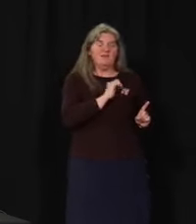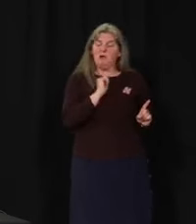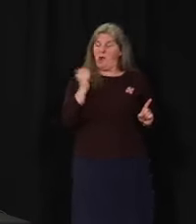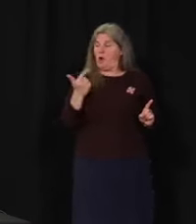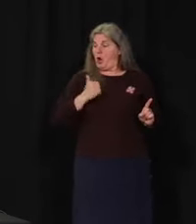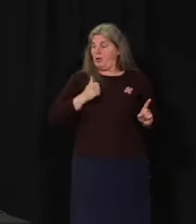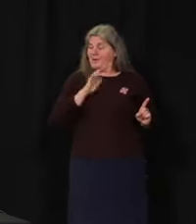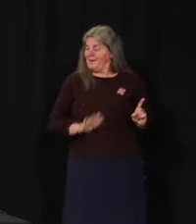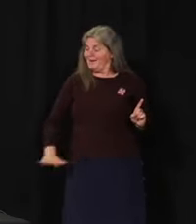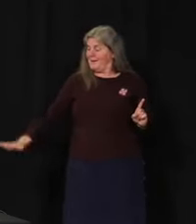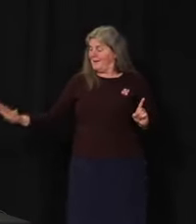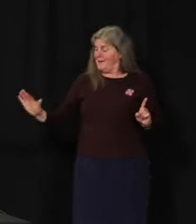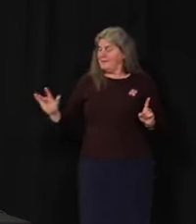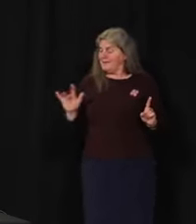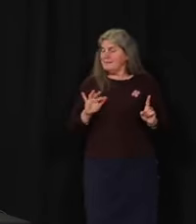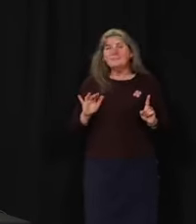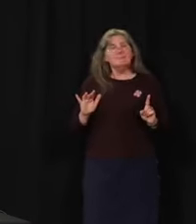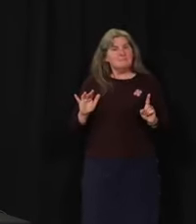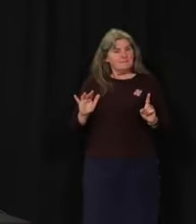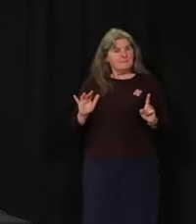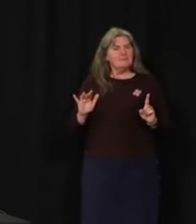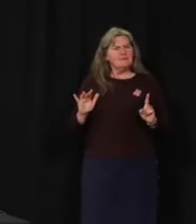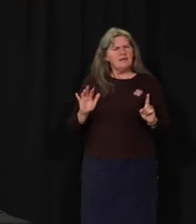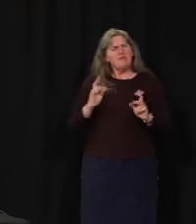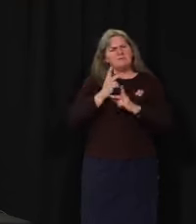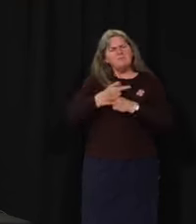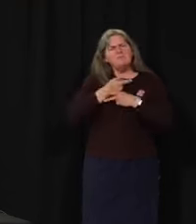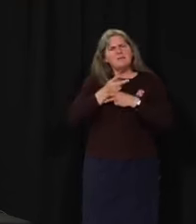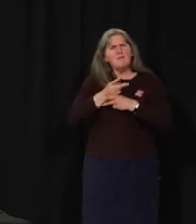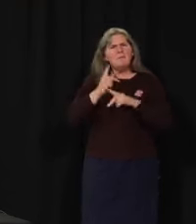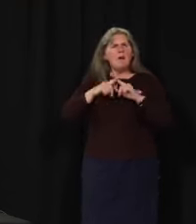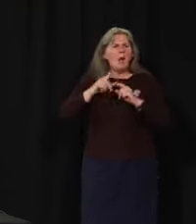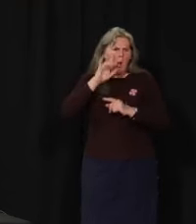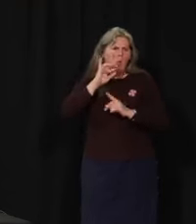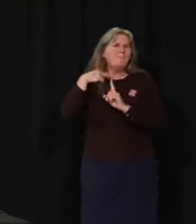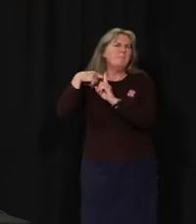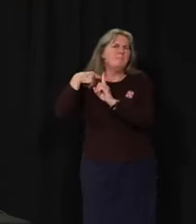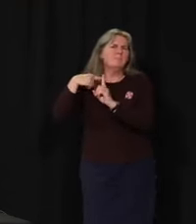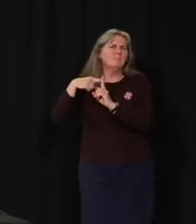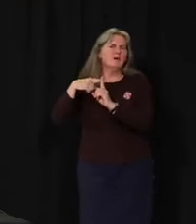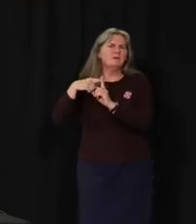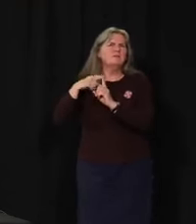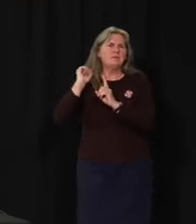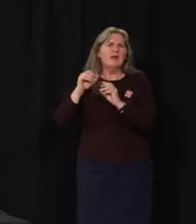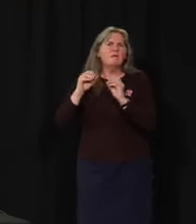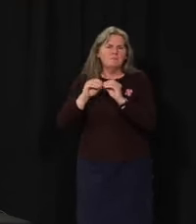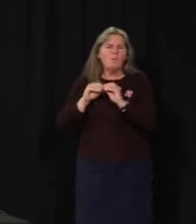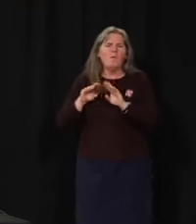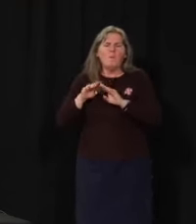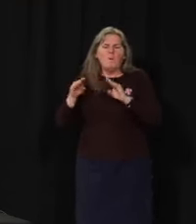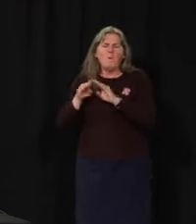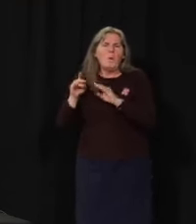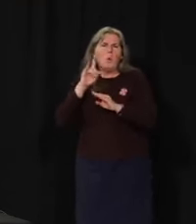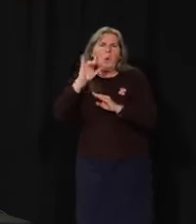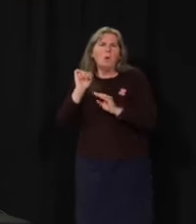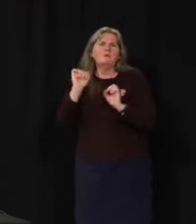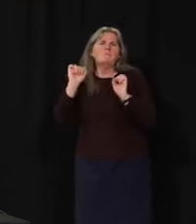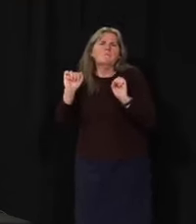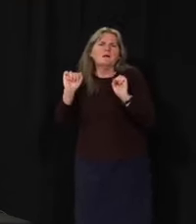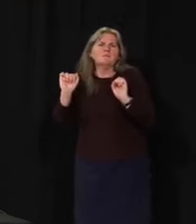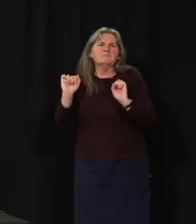Canada is a cause for a cautious optimism and for us to be able to get to subsequent phases in a